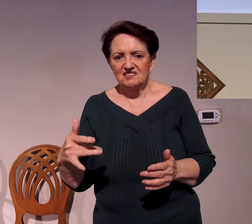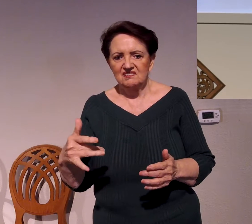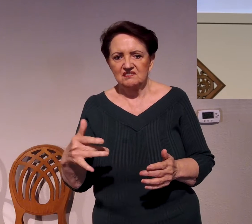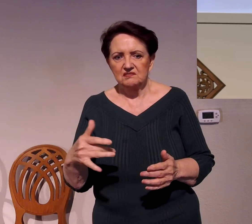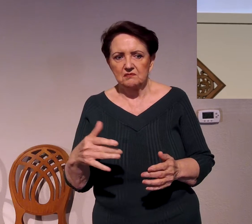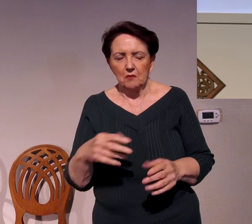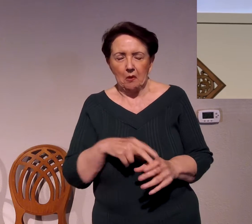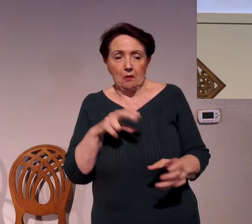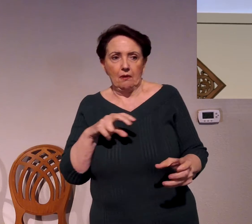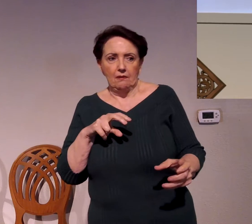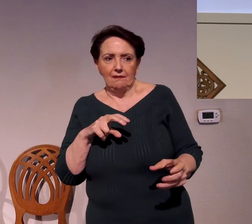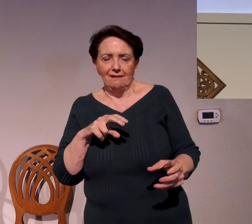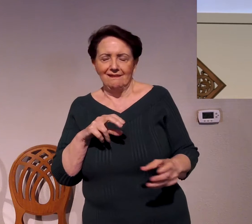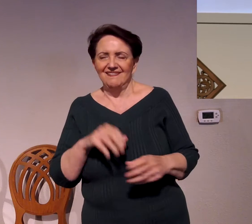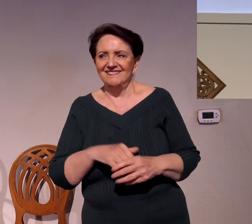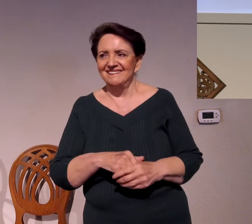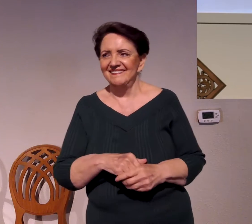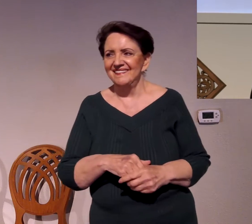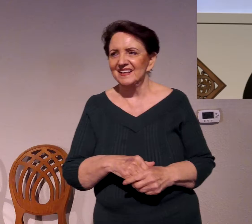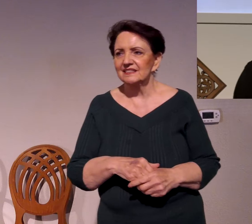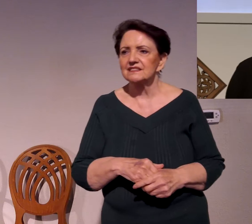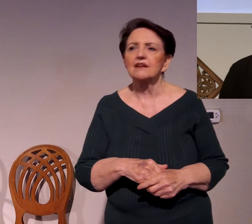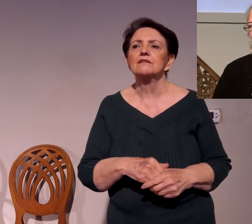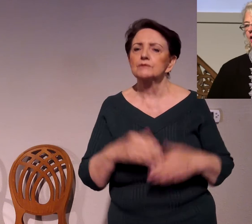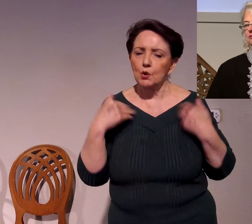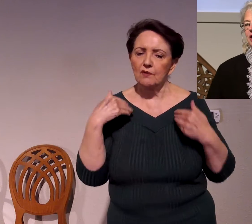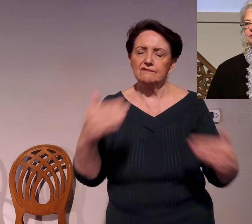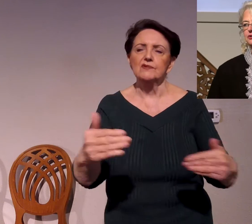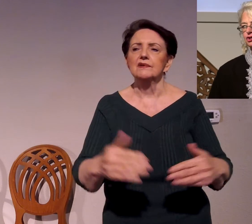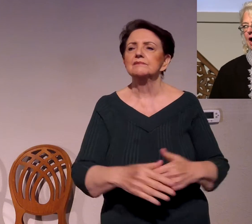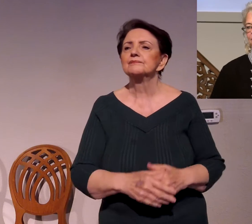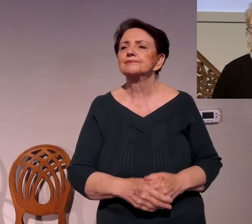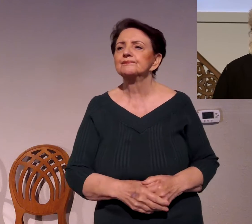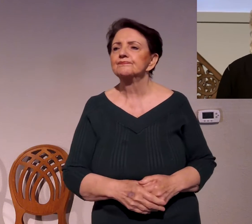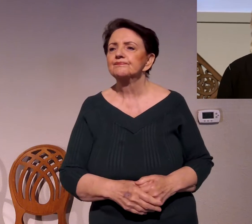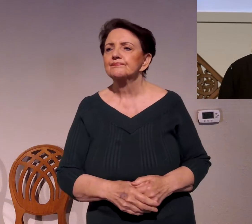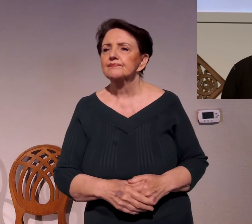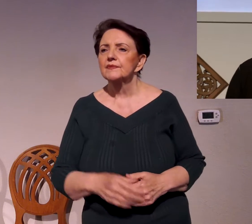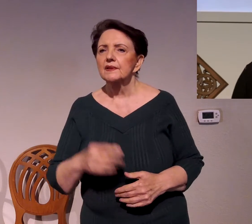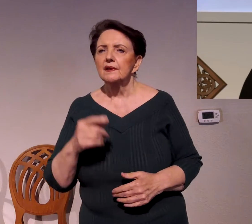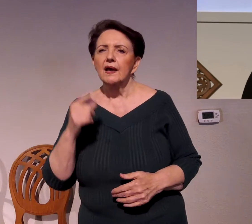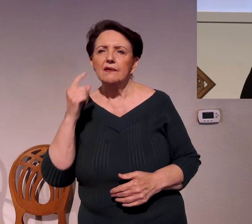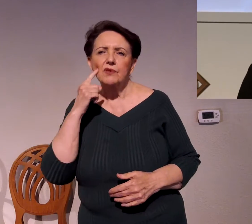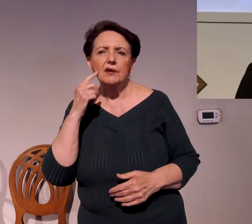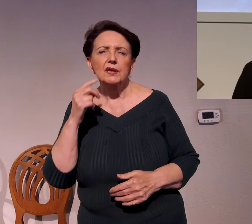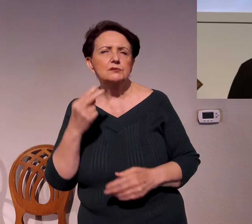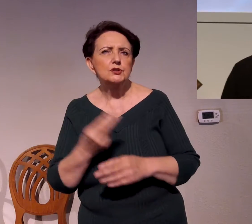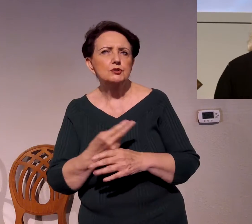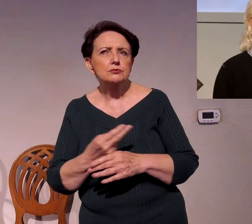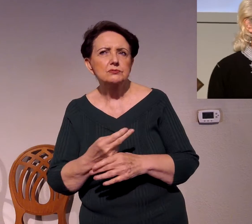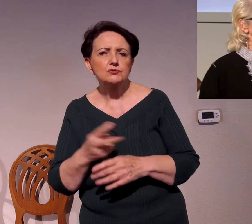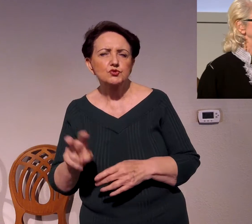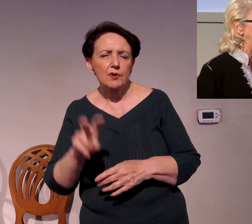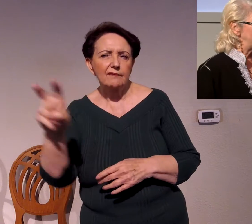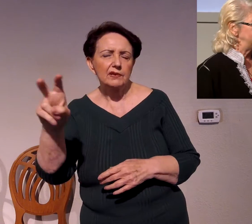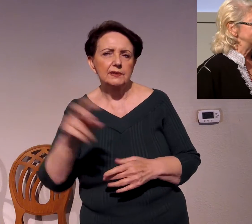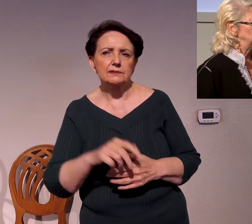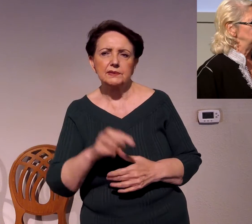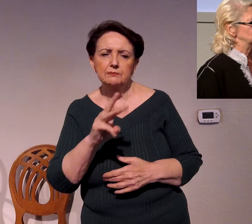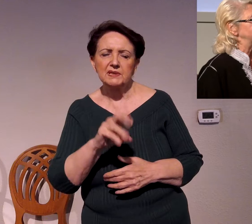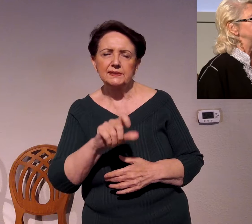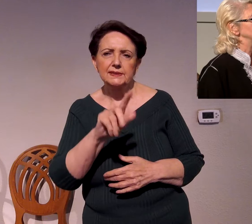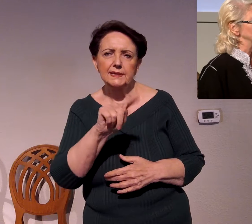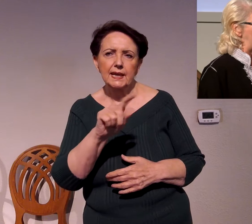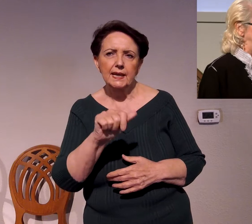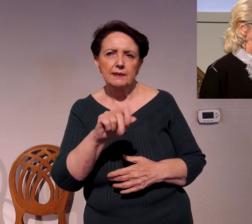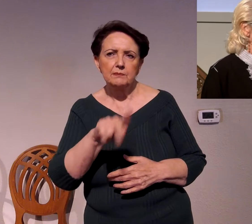or pull back. So going for it. So I thought I would use traveling as a metaphor because there's lots of different ways in